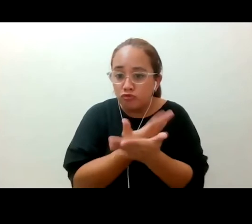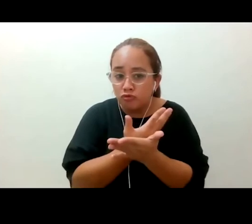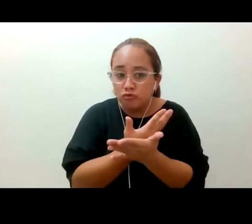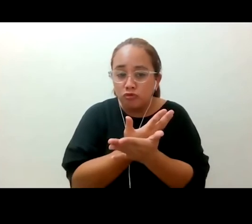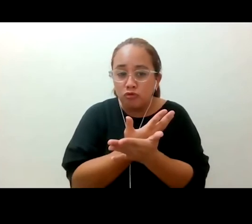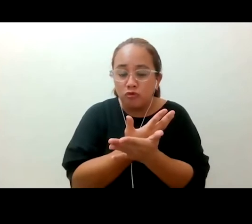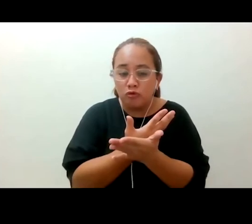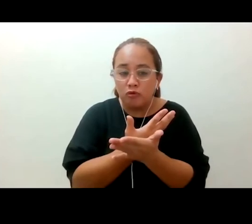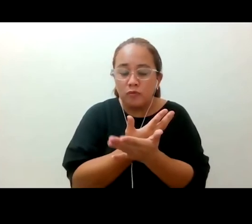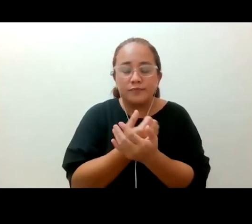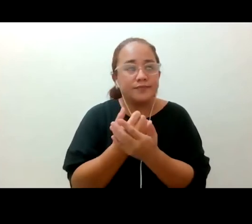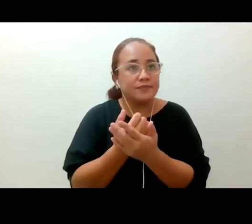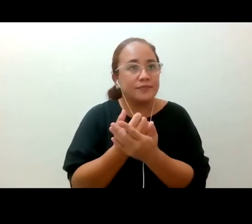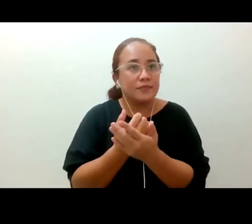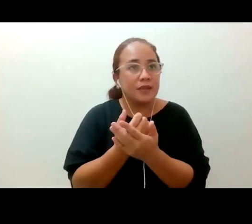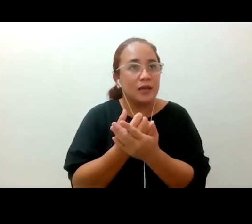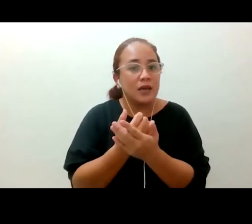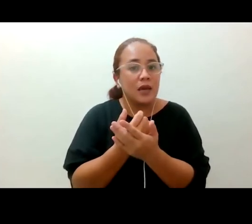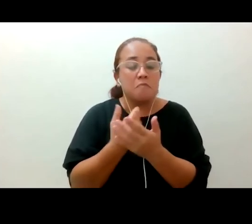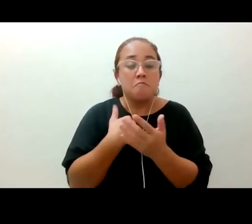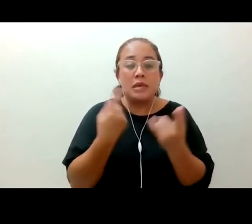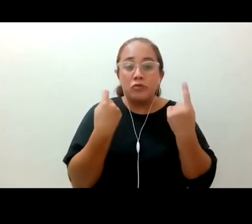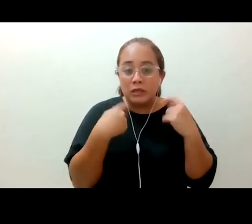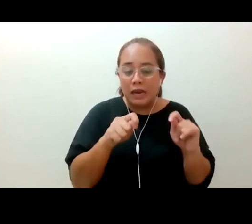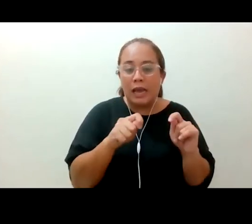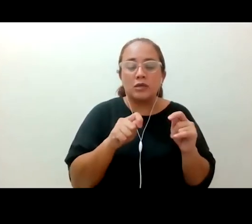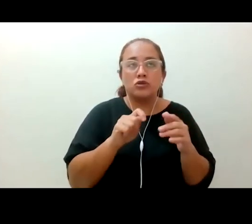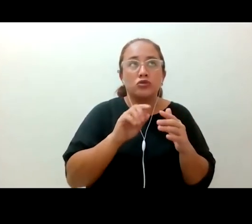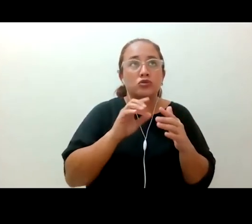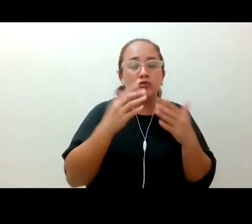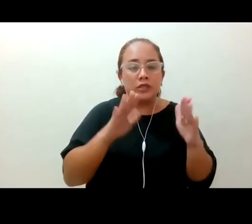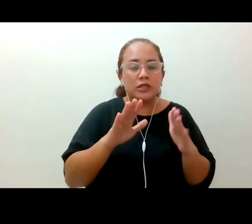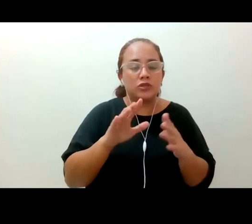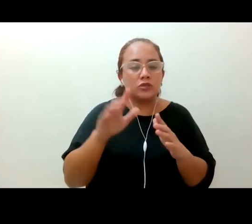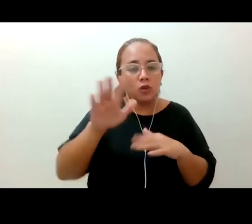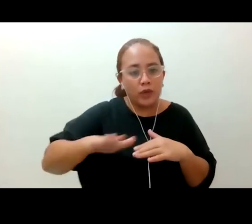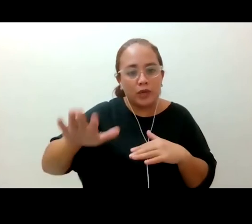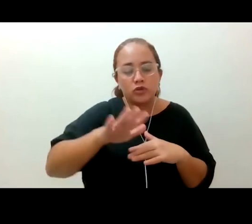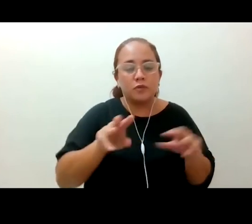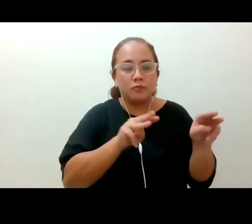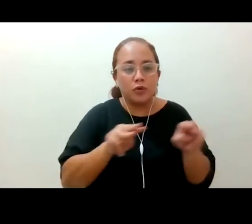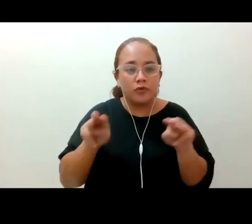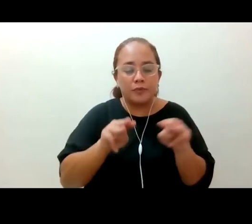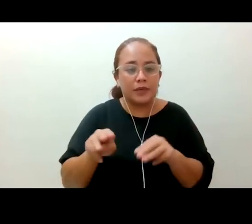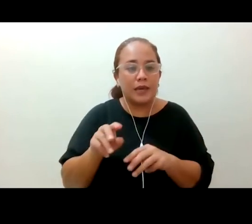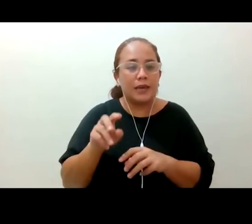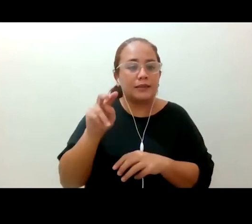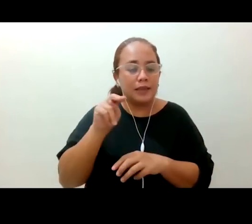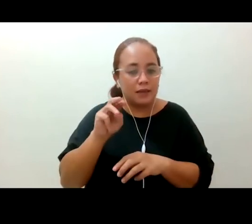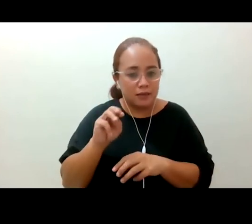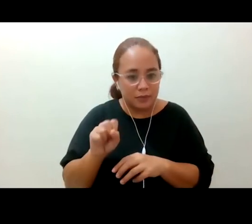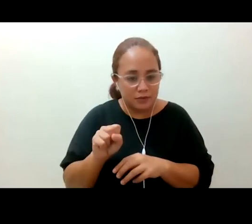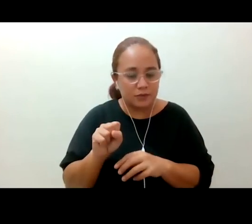So like I want to try to finish location, movement, and non-manuals